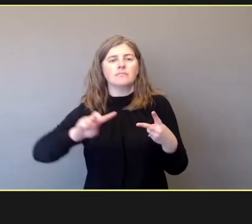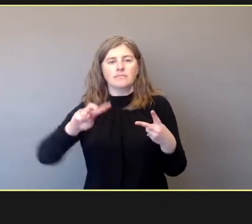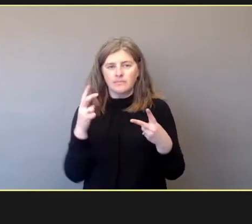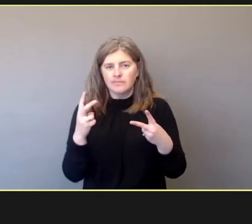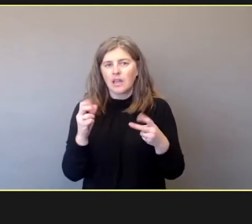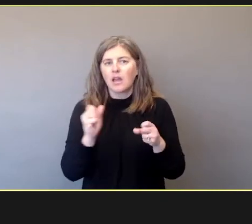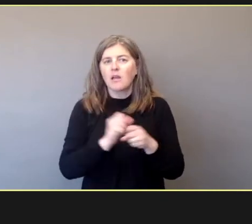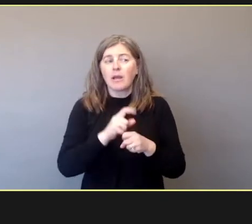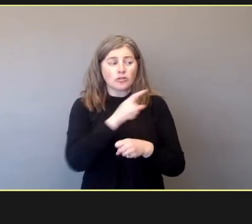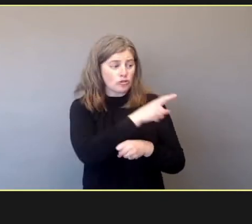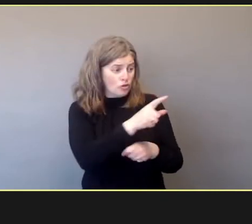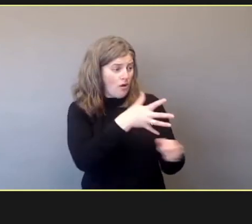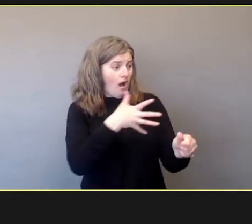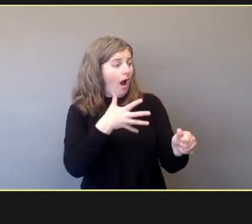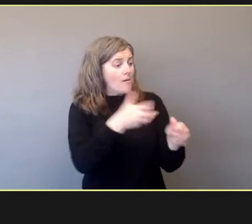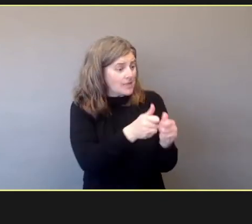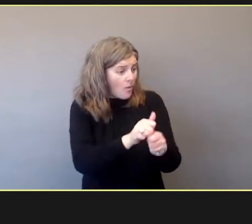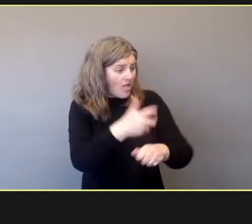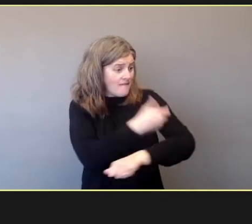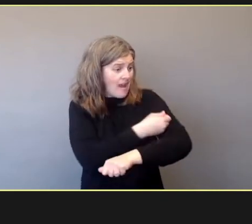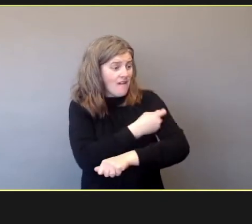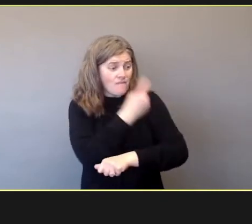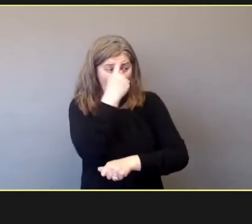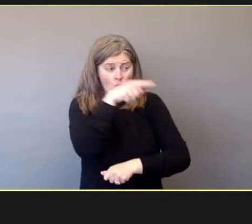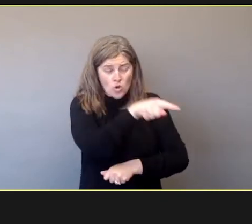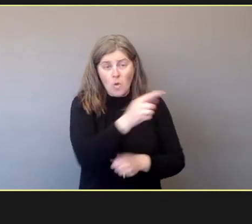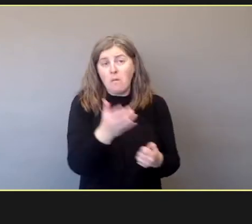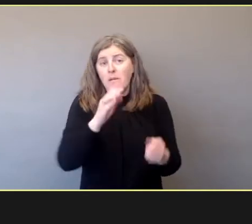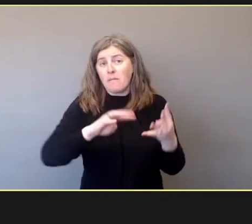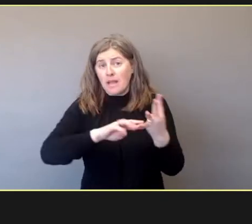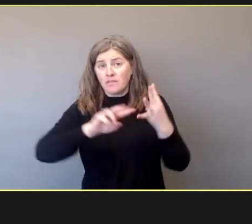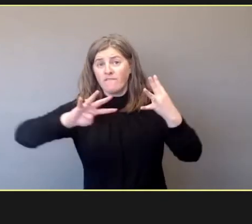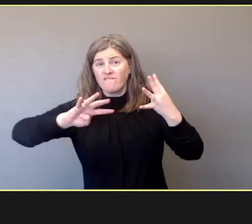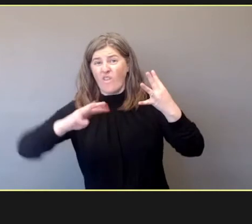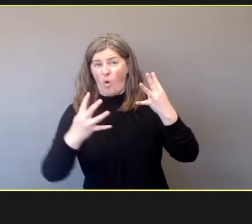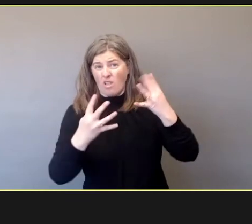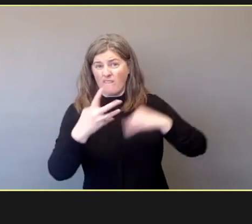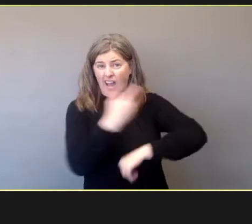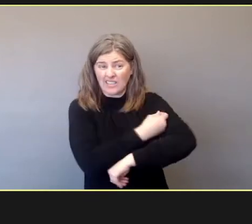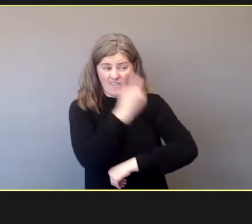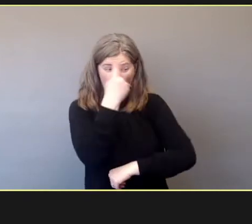you're up to date on your vaccines, which for you may mean a 4th vaccine,